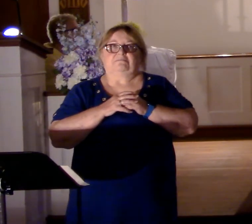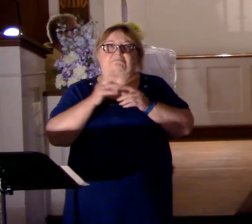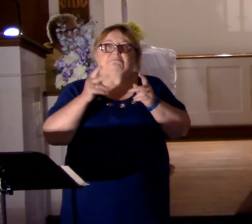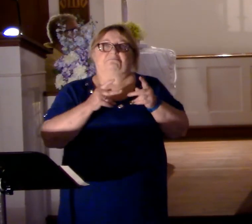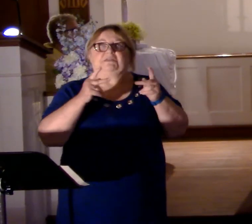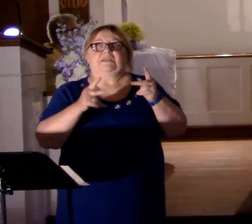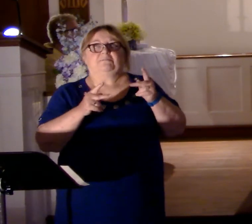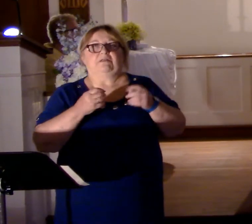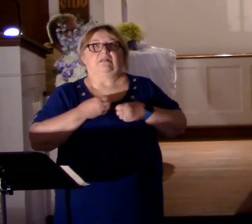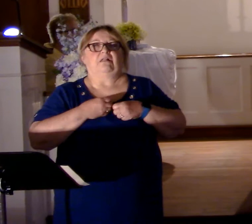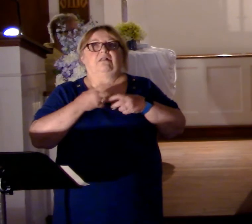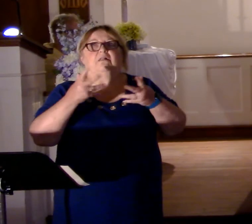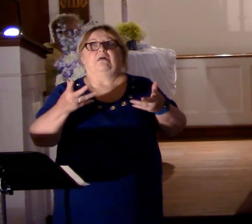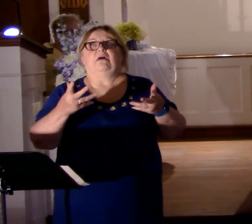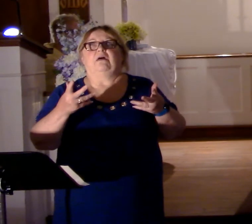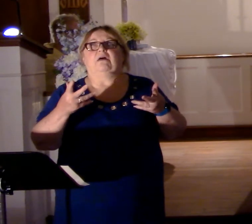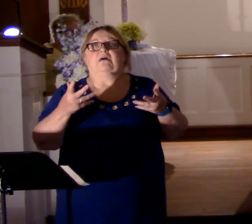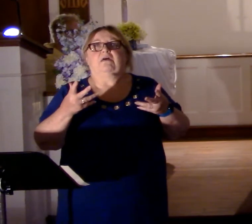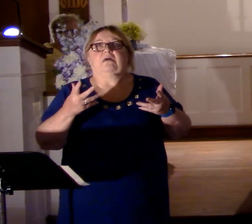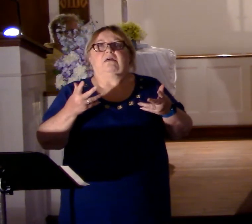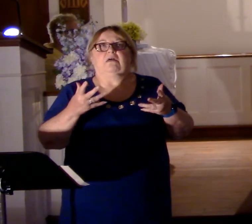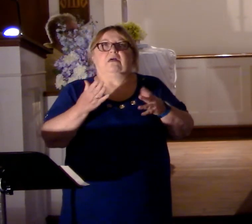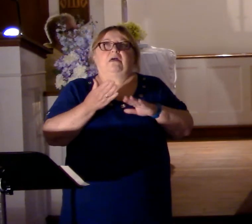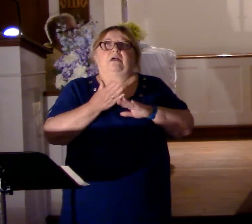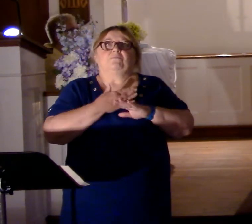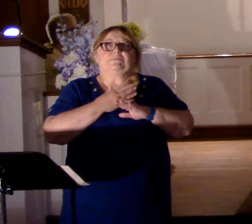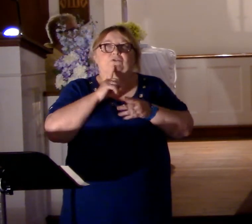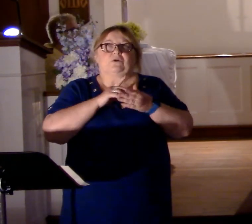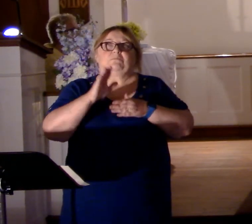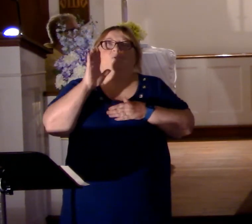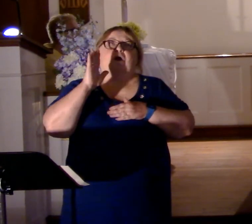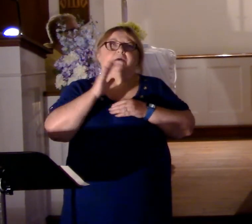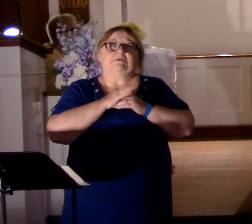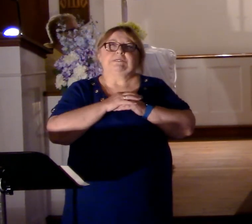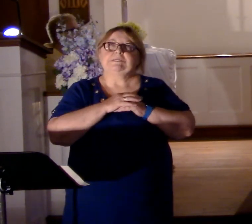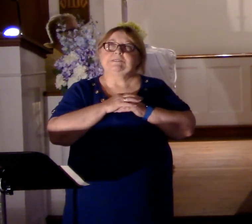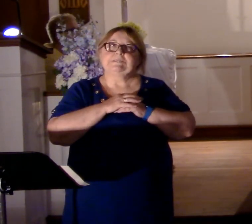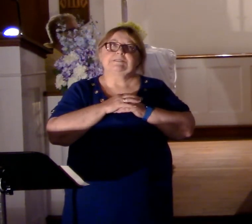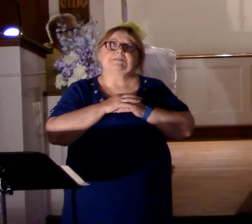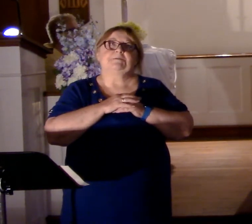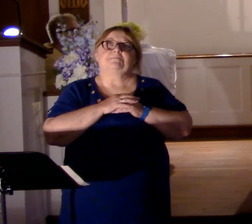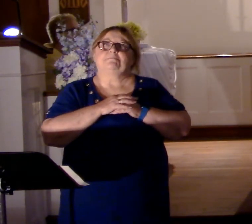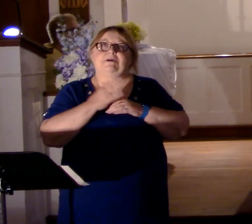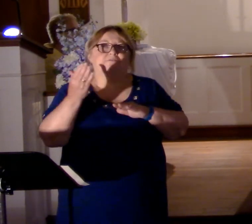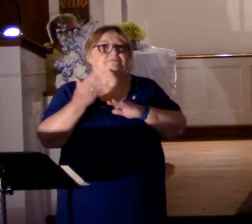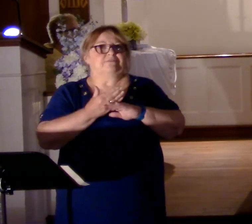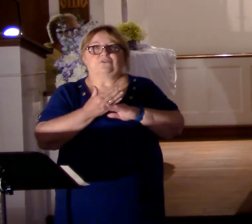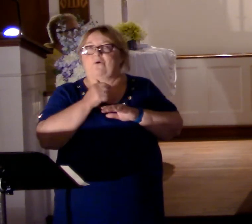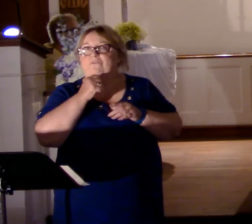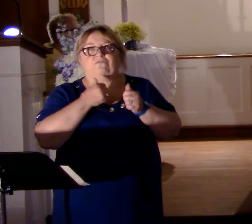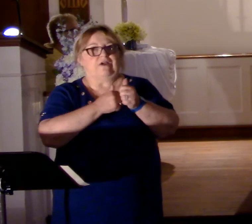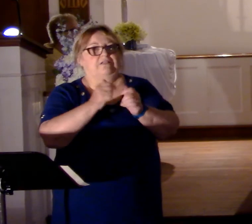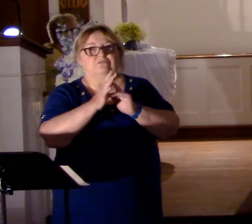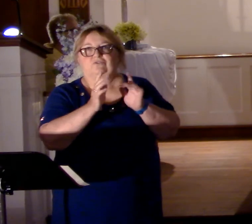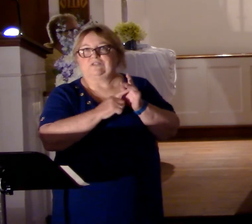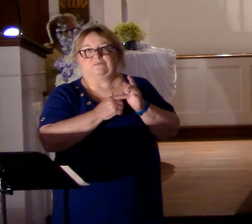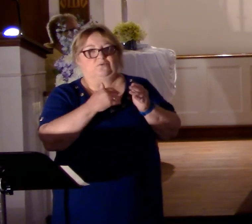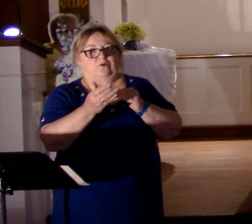People often express a premature promise, but fail to follow Jesus